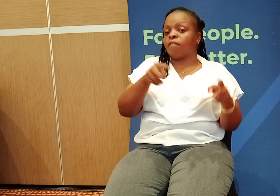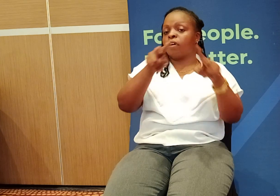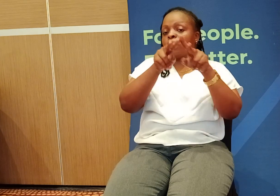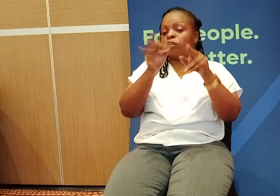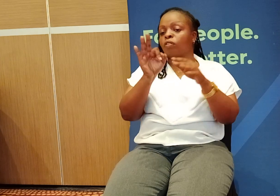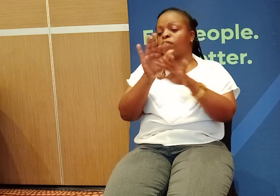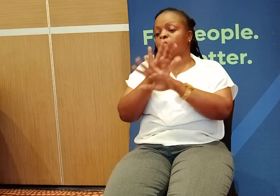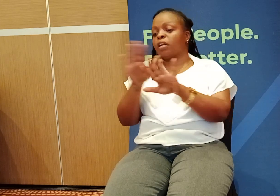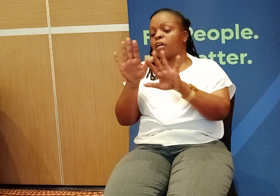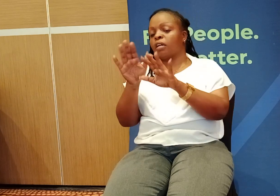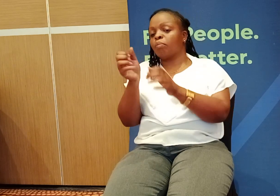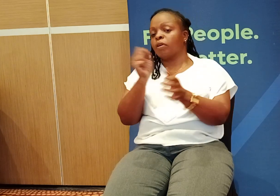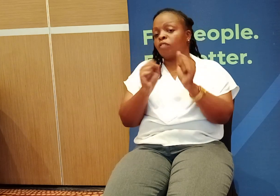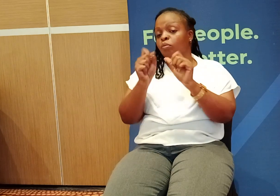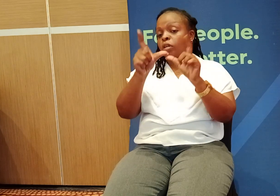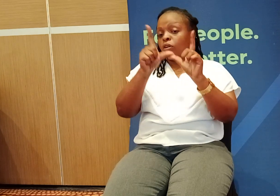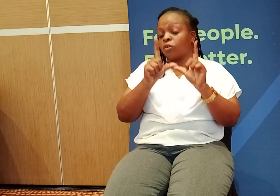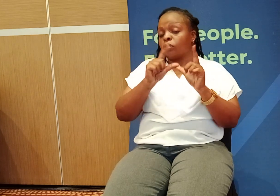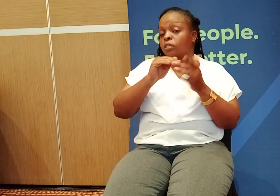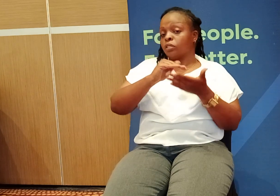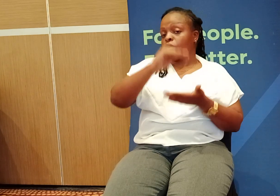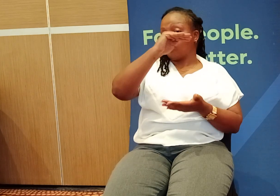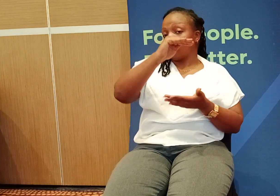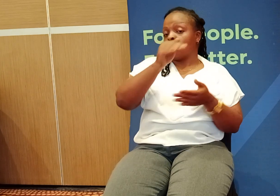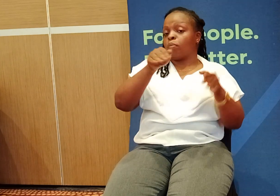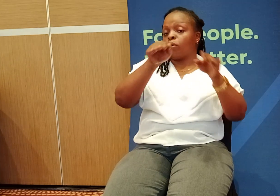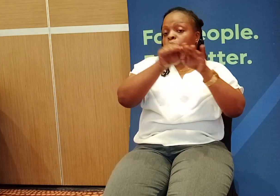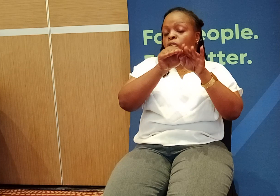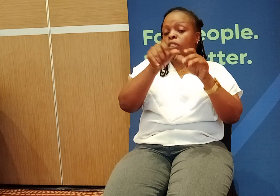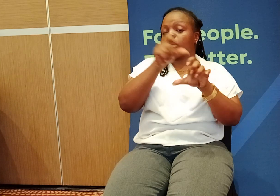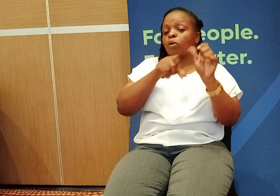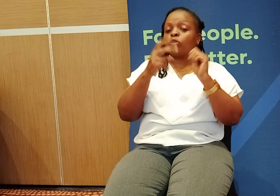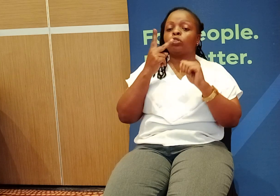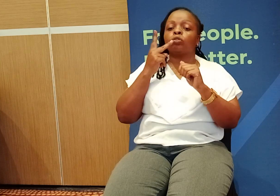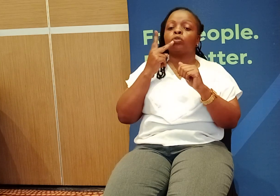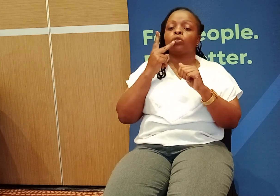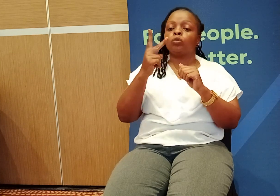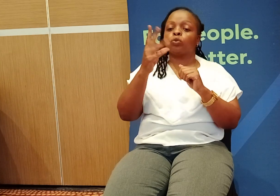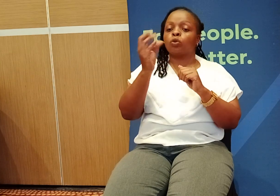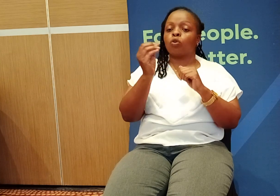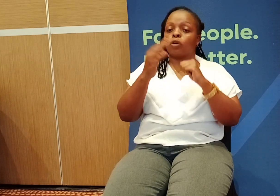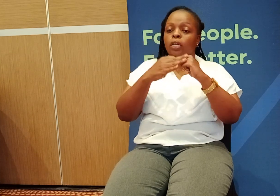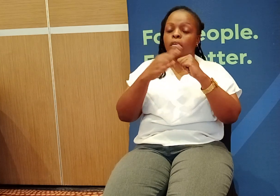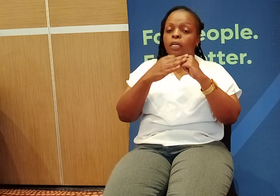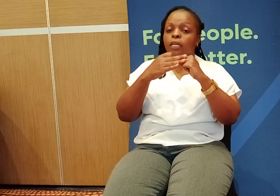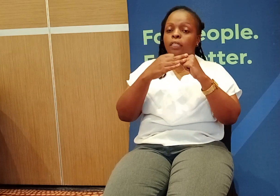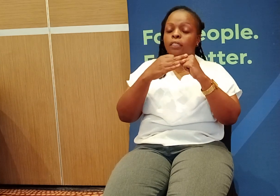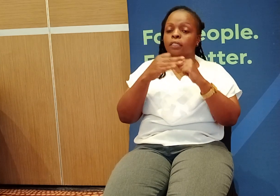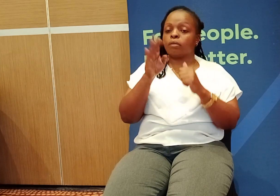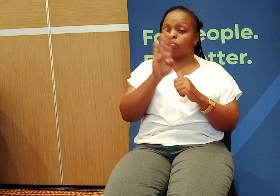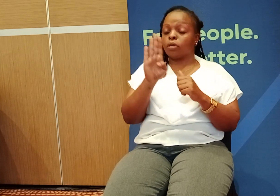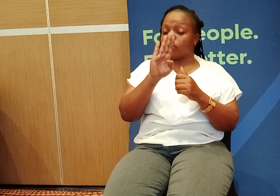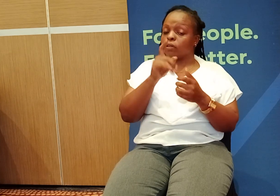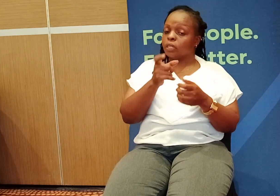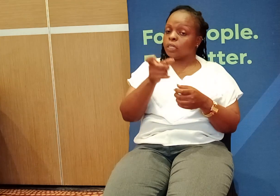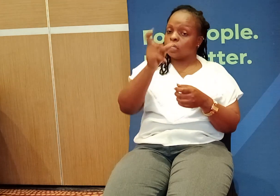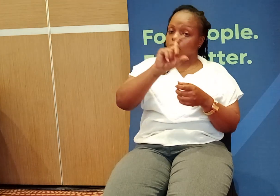loans did go up and closed at about 208 billion. The increase